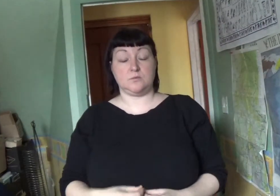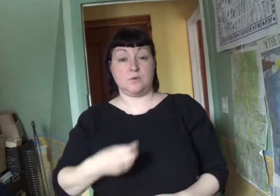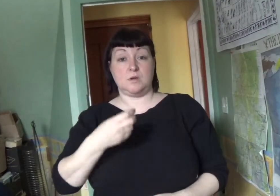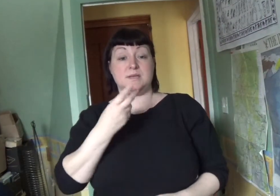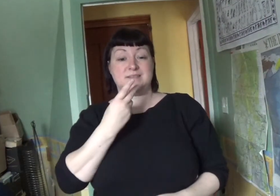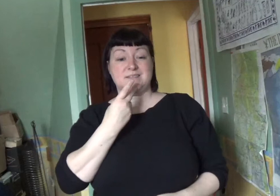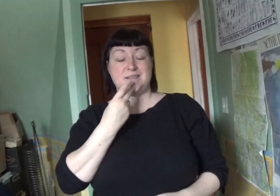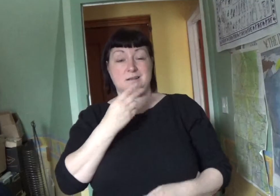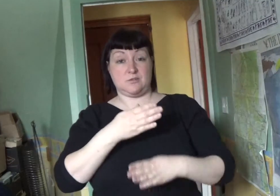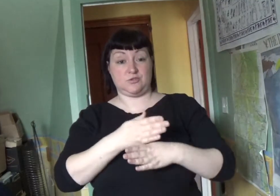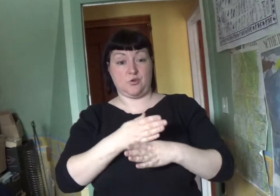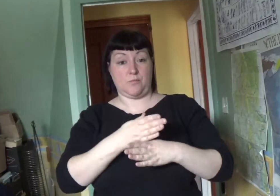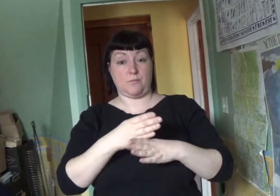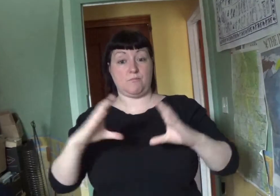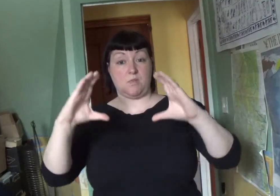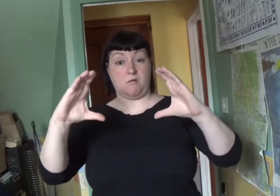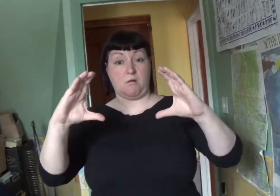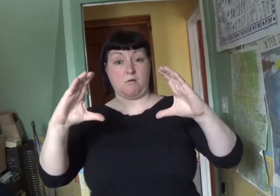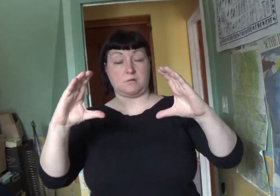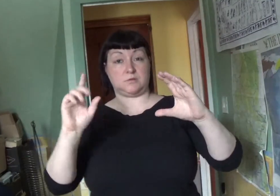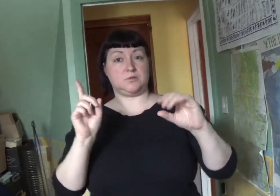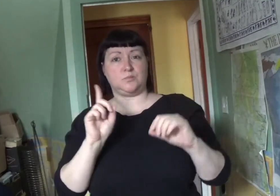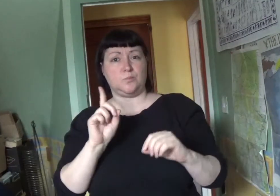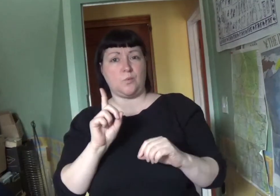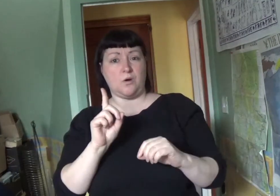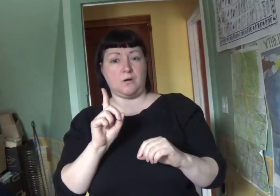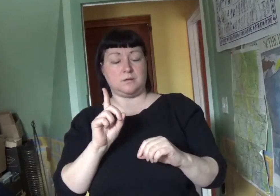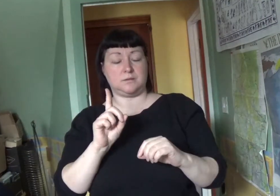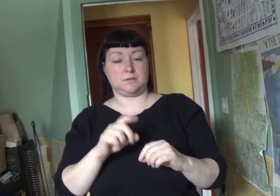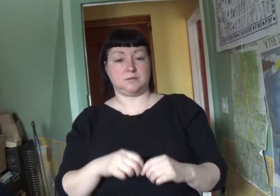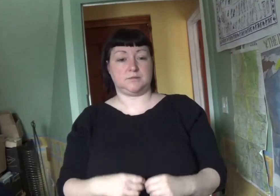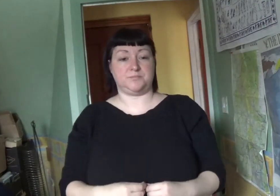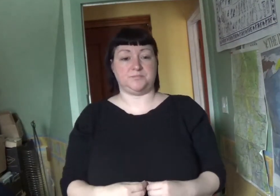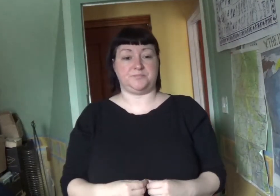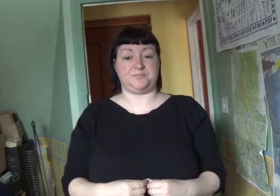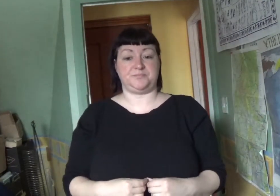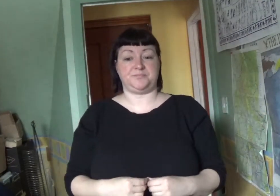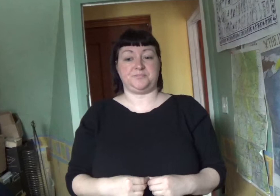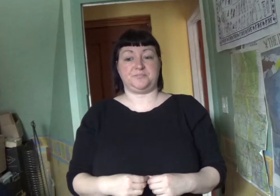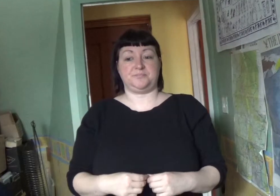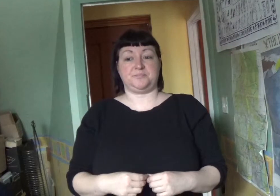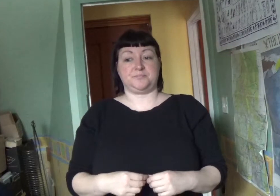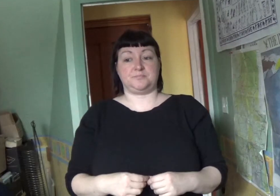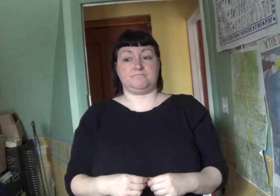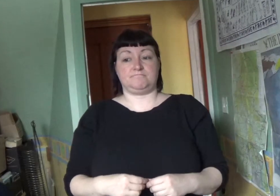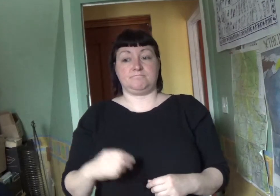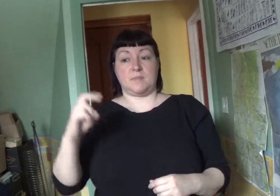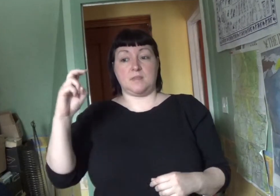The second job of the heart is actually also on this picture, and it's called pulmonary flow.